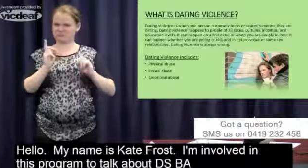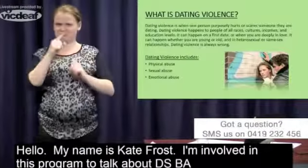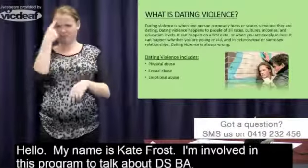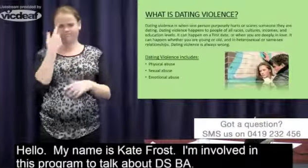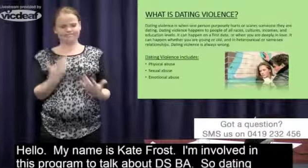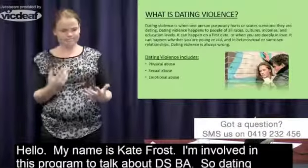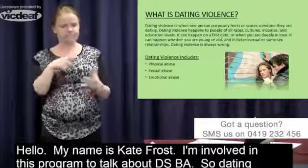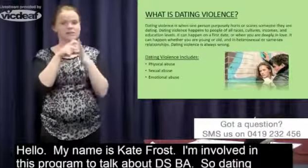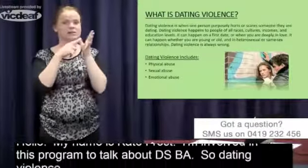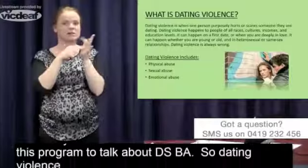what is it?